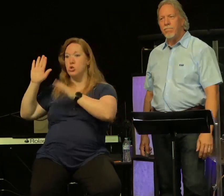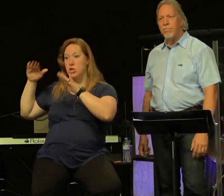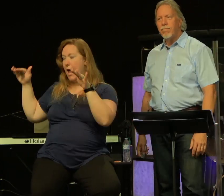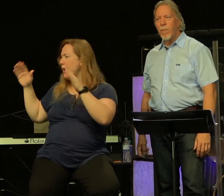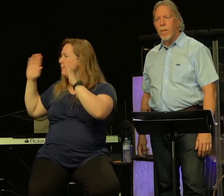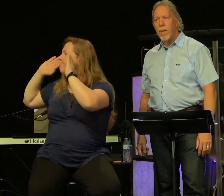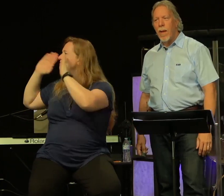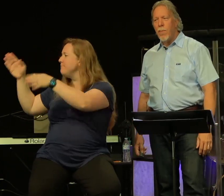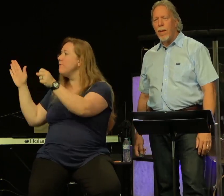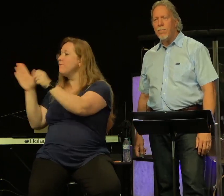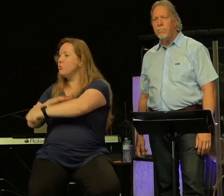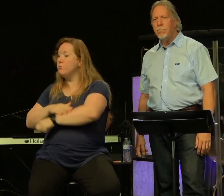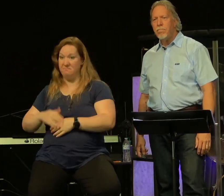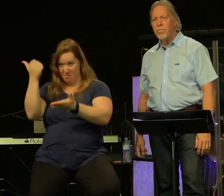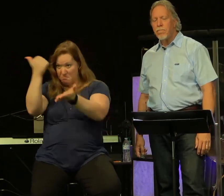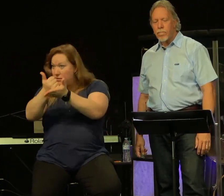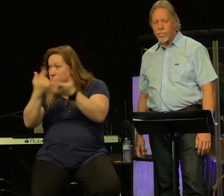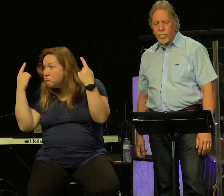attention. Amen?